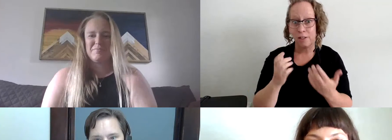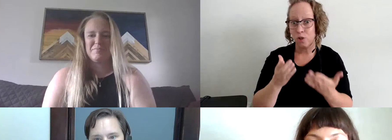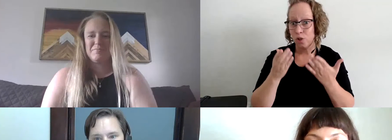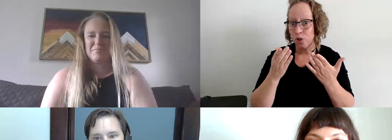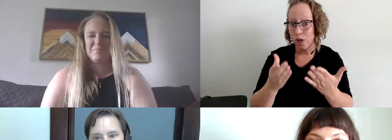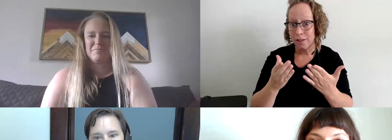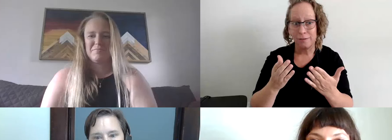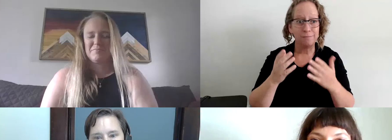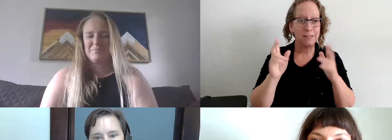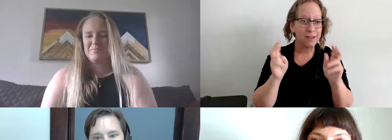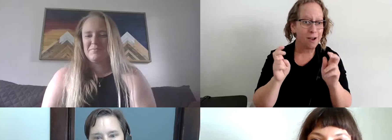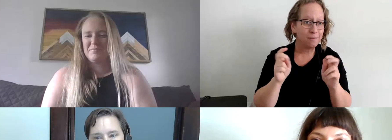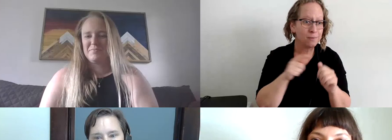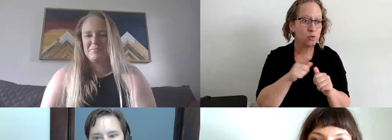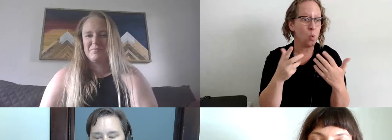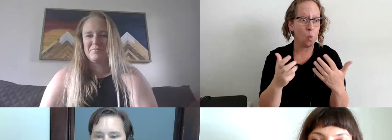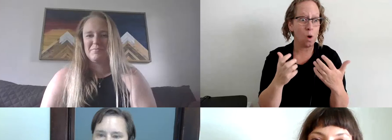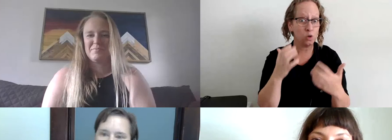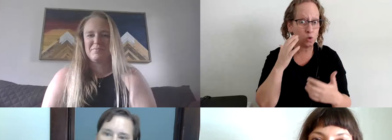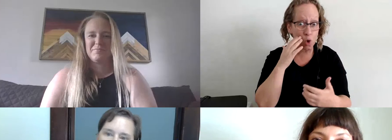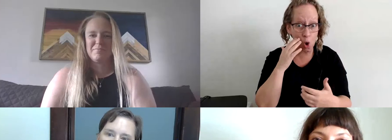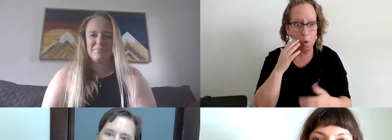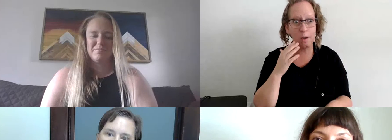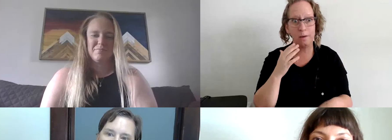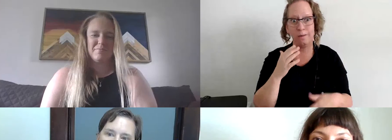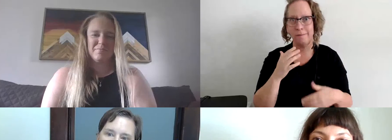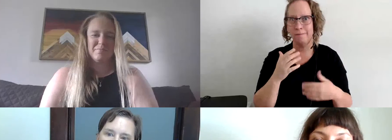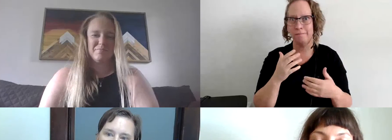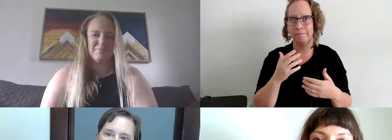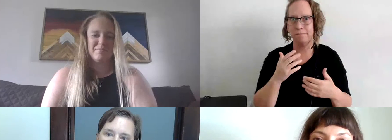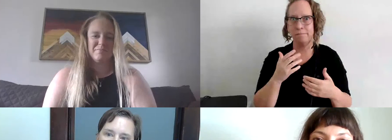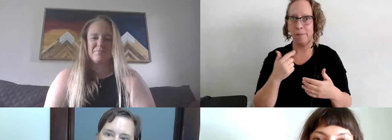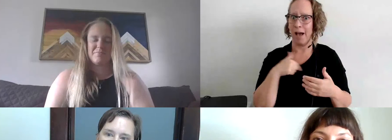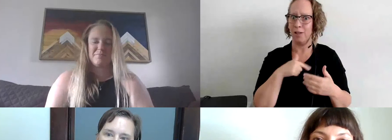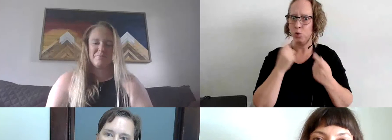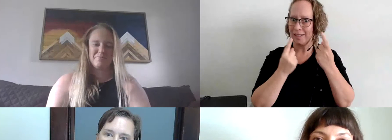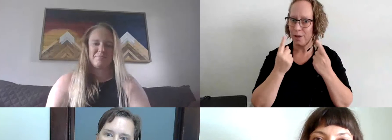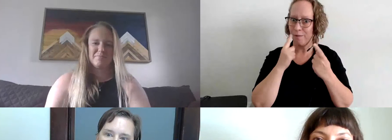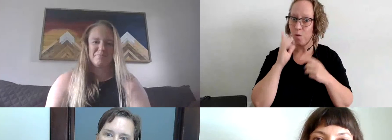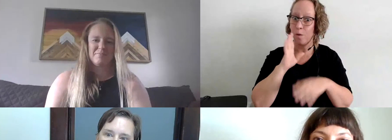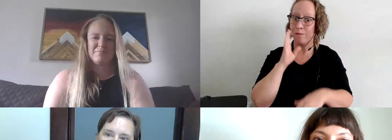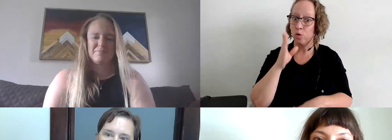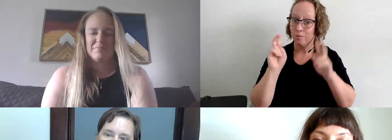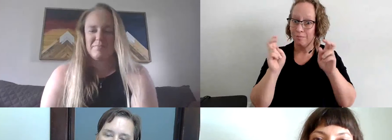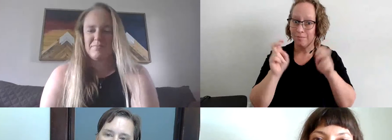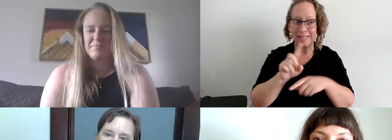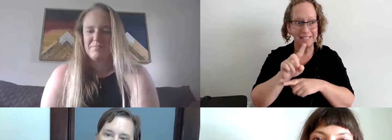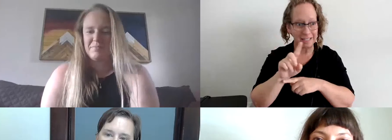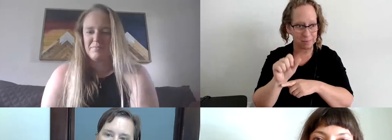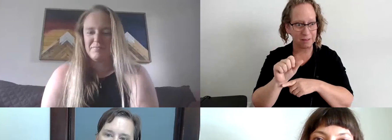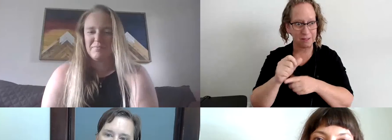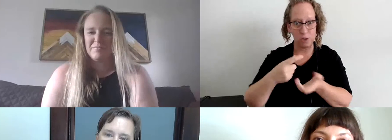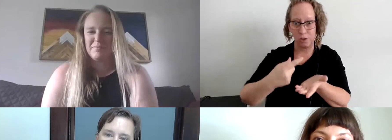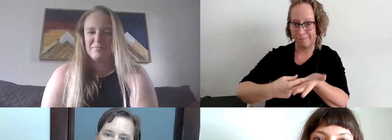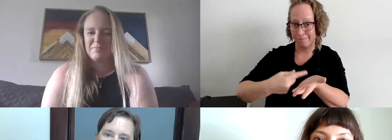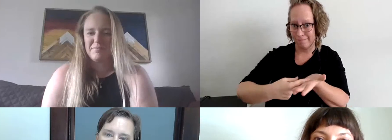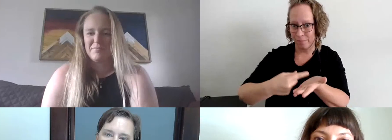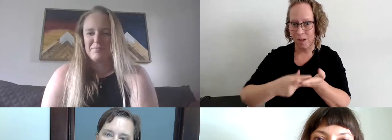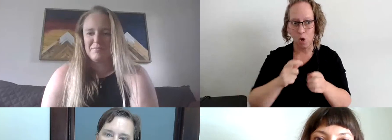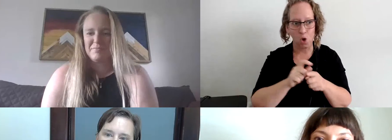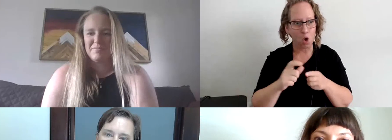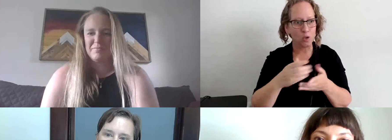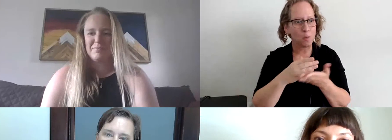suggested topics that you would like to know about, that you'd like us to consider for future disability dialogue calls as a part